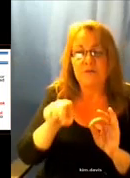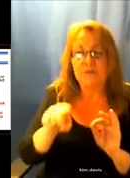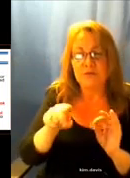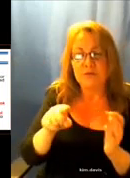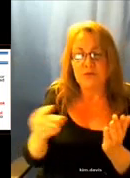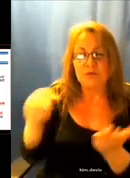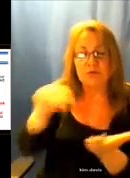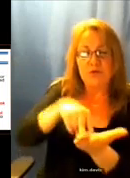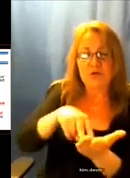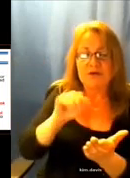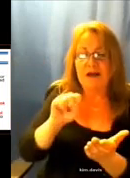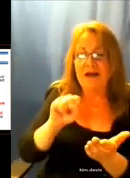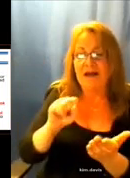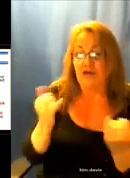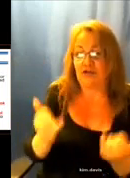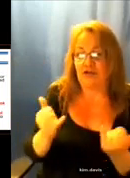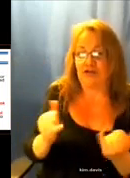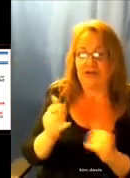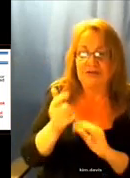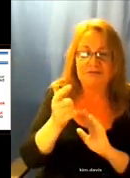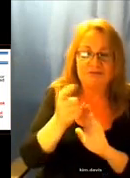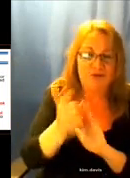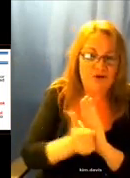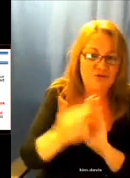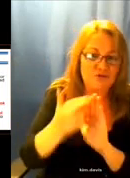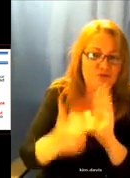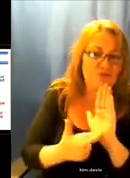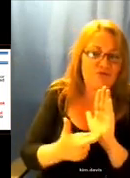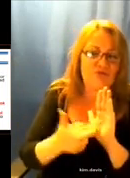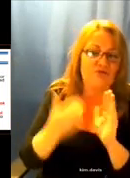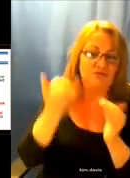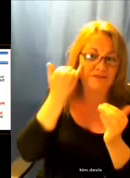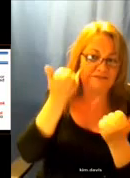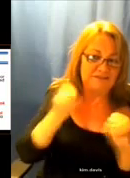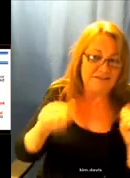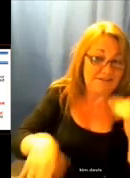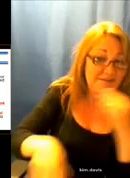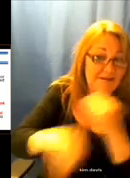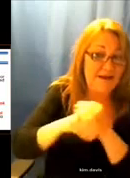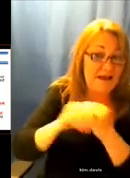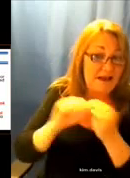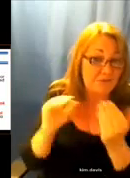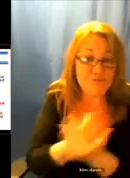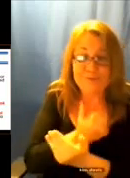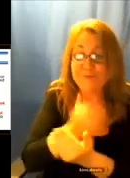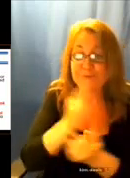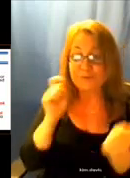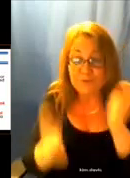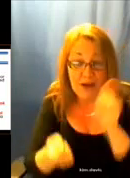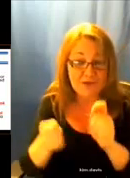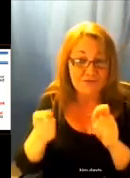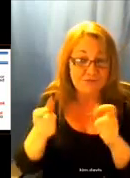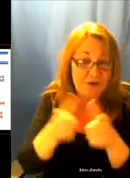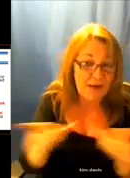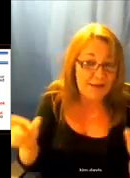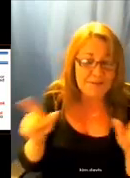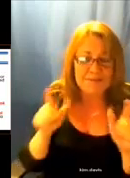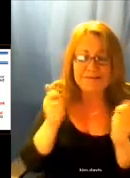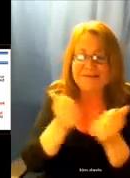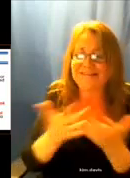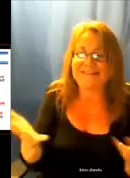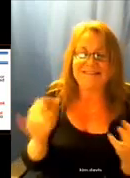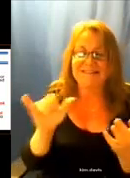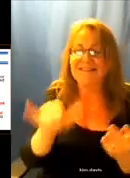2015. Laws and regulations do change. There are amendments. The current information that is out there